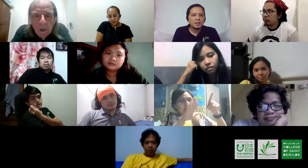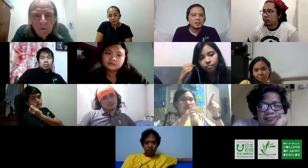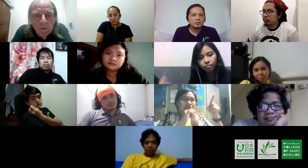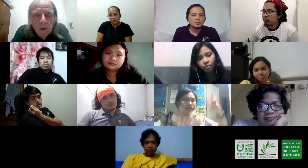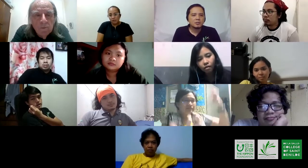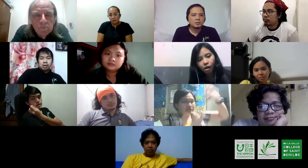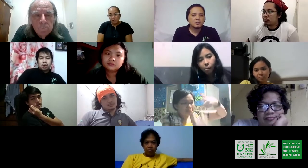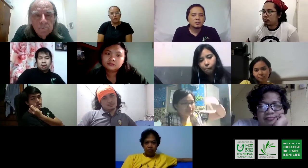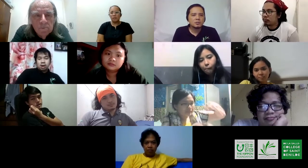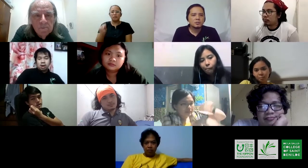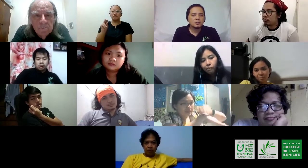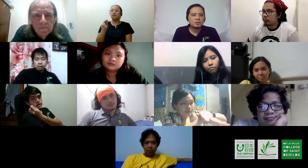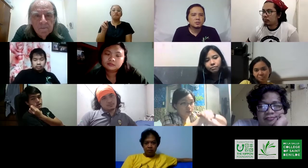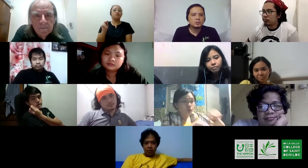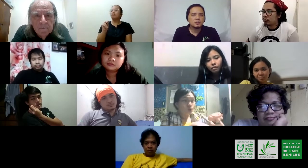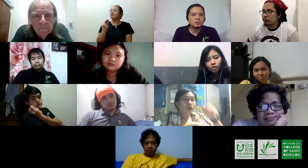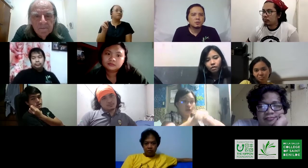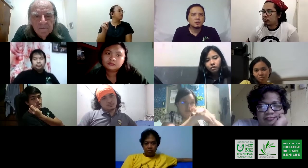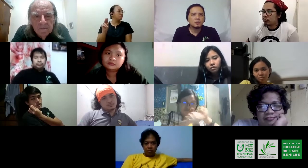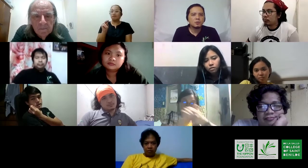No.